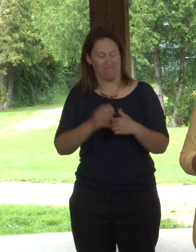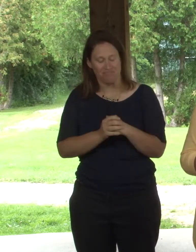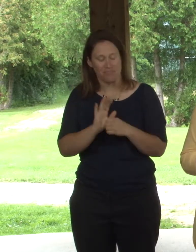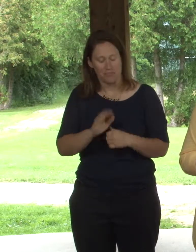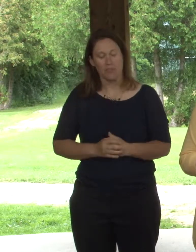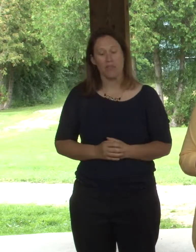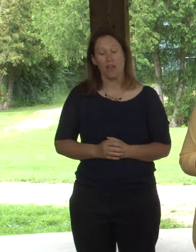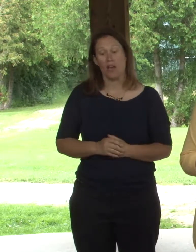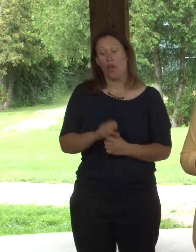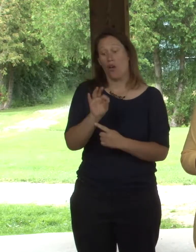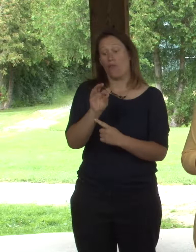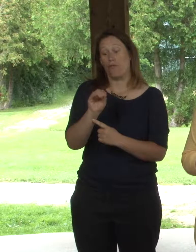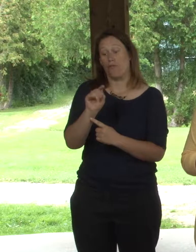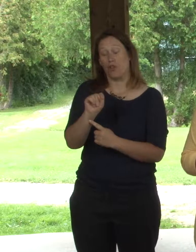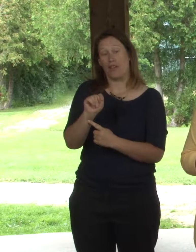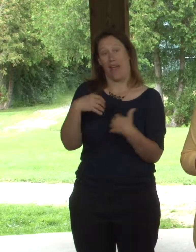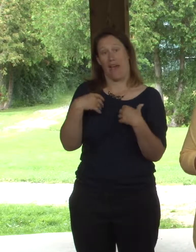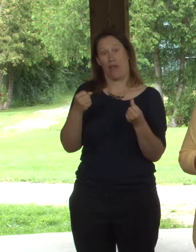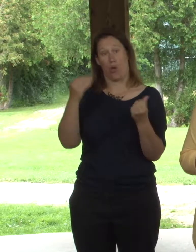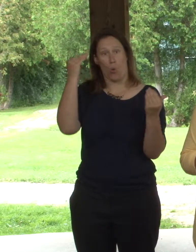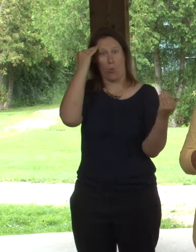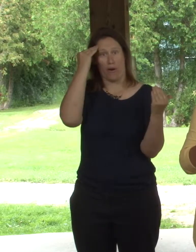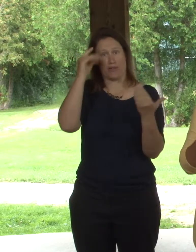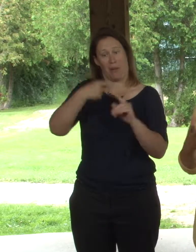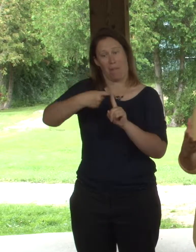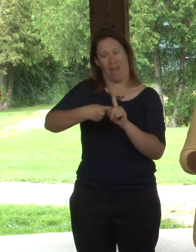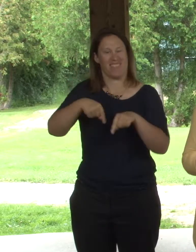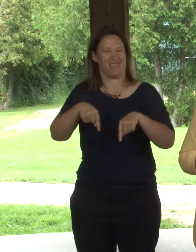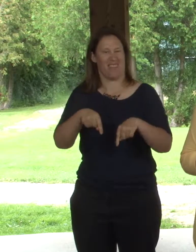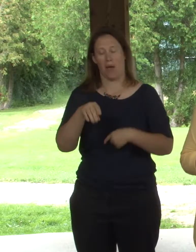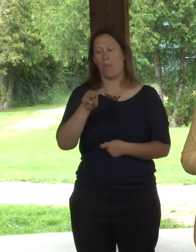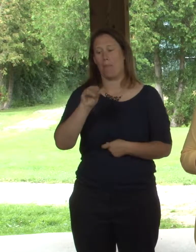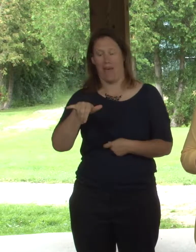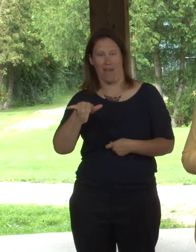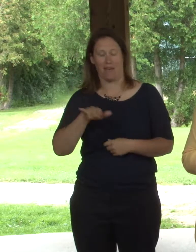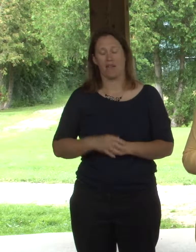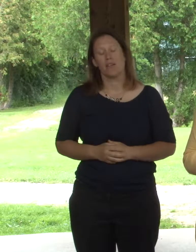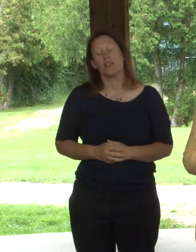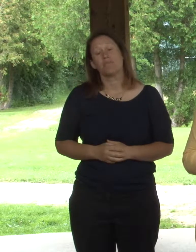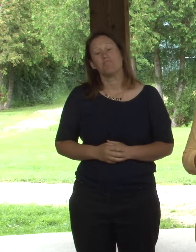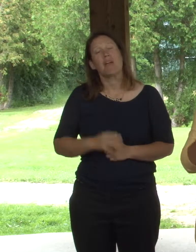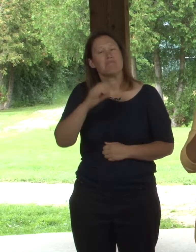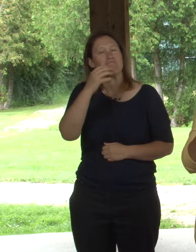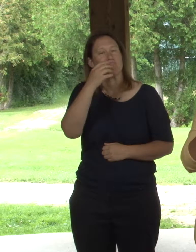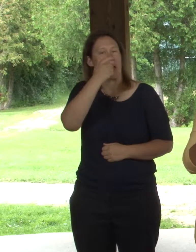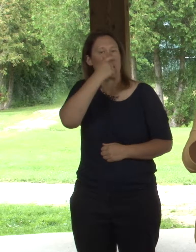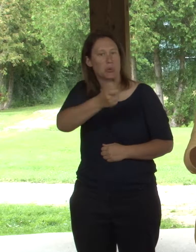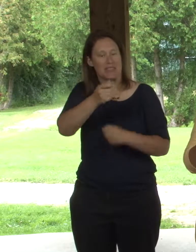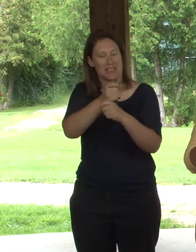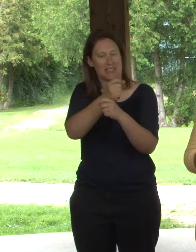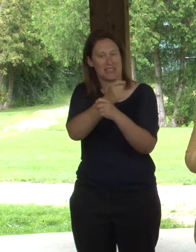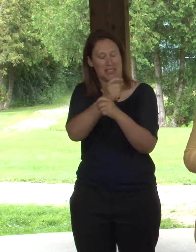May actually is Foot Health Awareness Month. And just some interesting statistics. We have within the